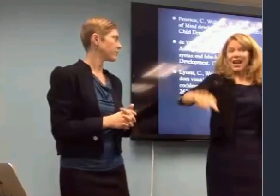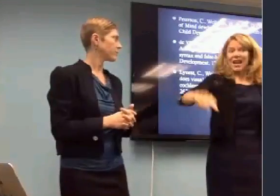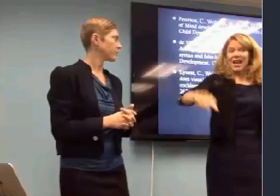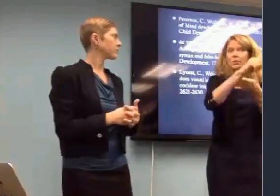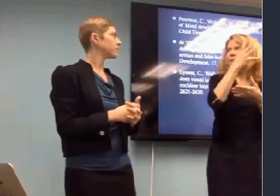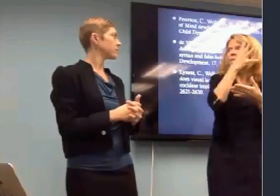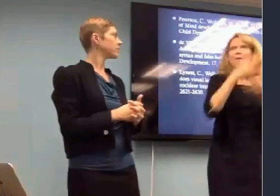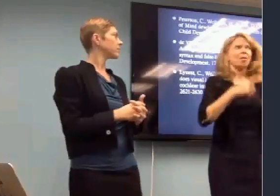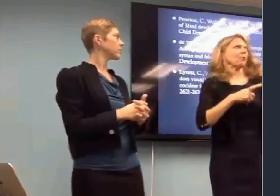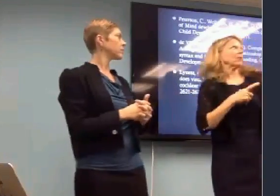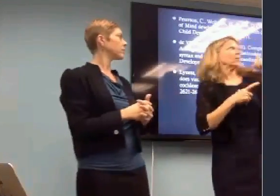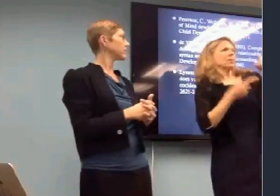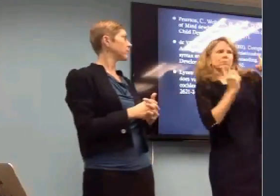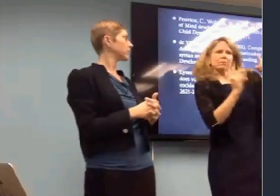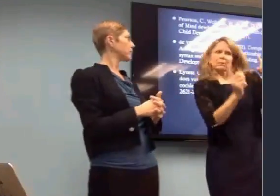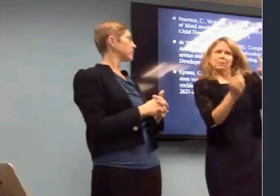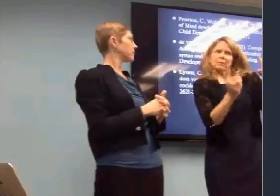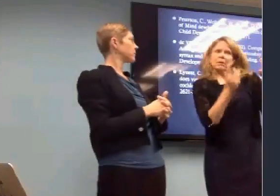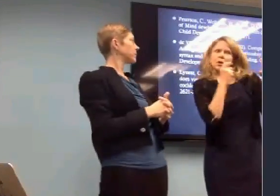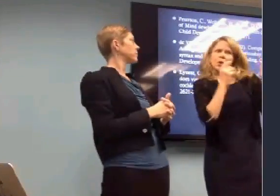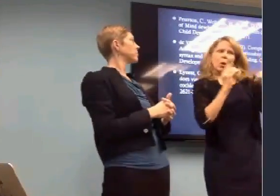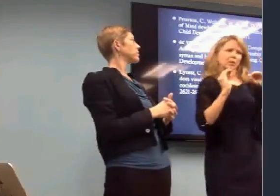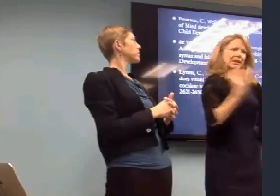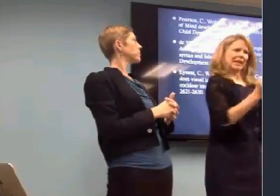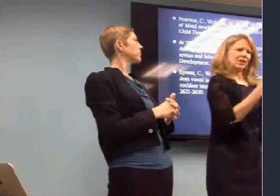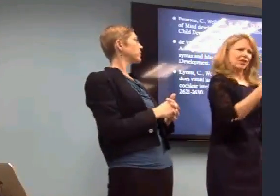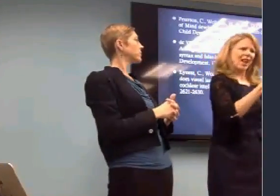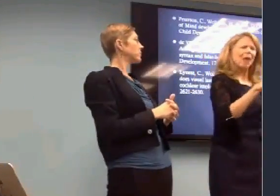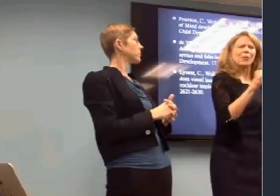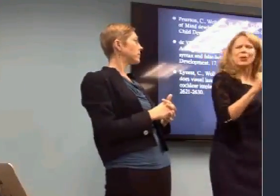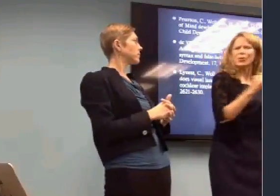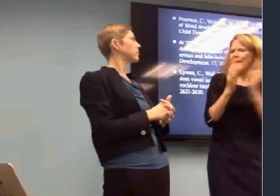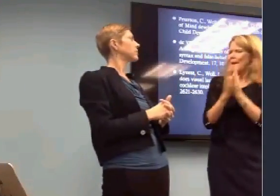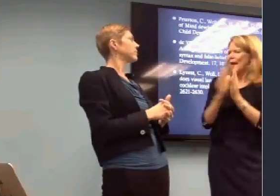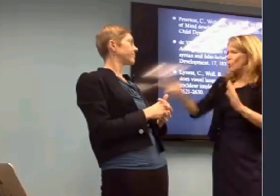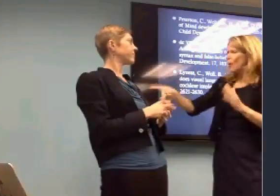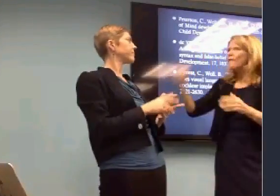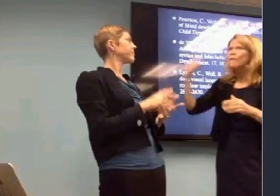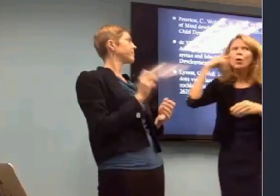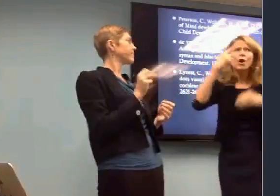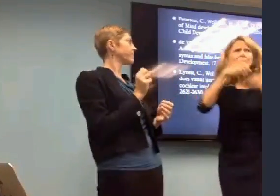So I want to know, have you ever heard of this? Is it true? I don't even know where to begin.